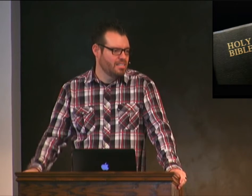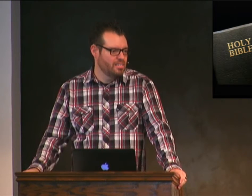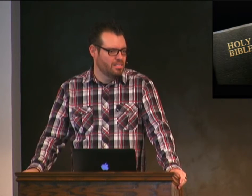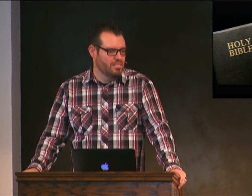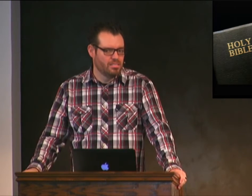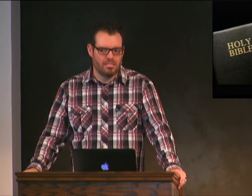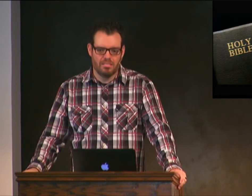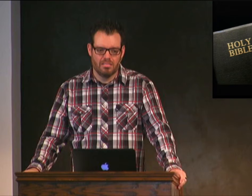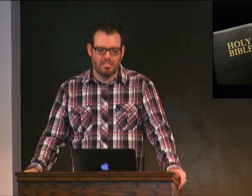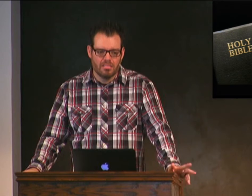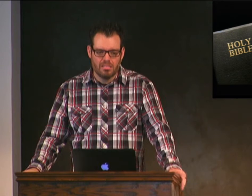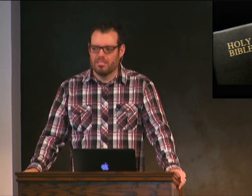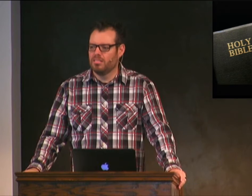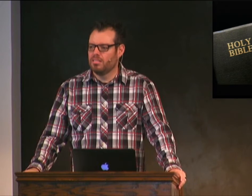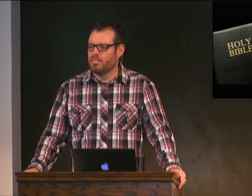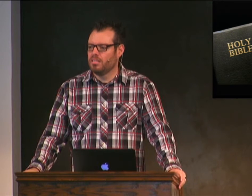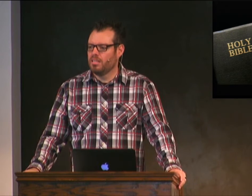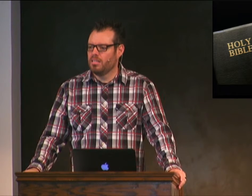day,